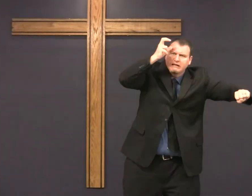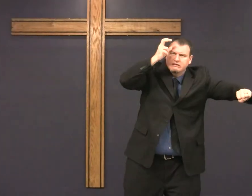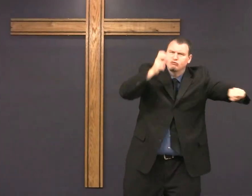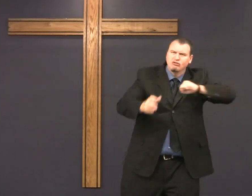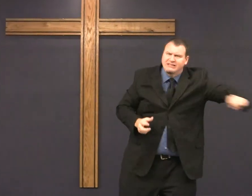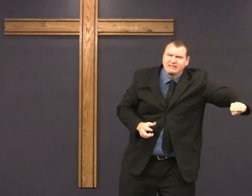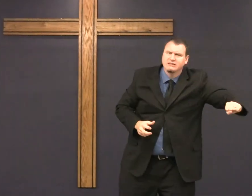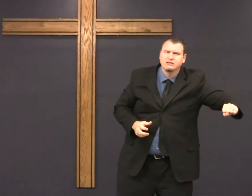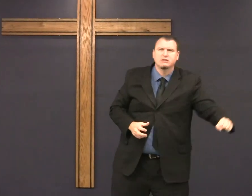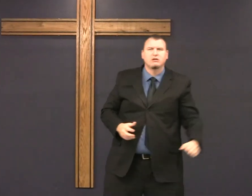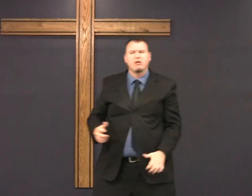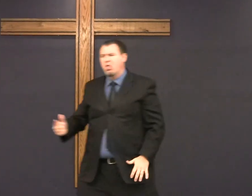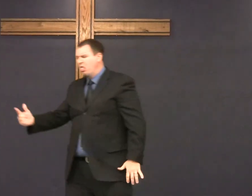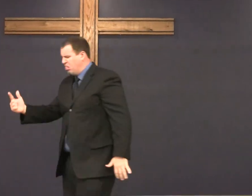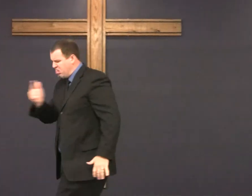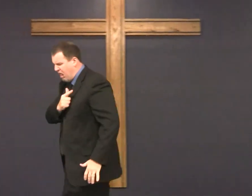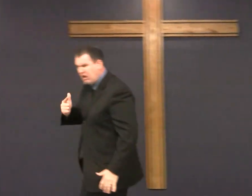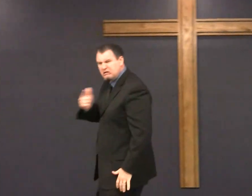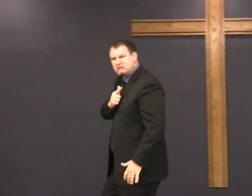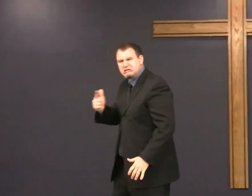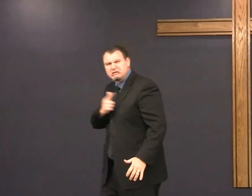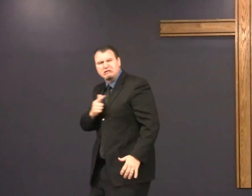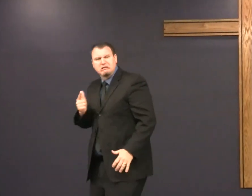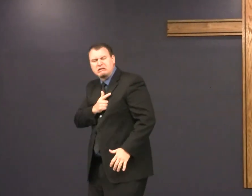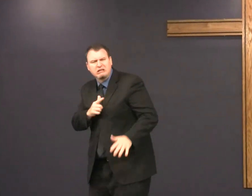resist Satan. Instead of laziness,